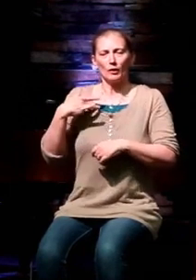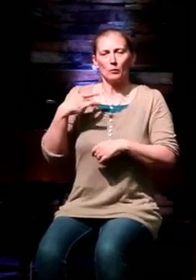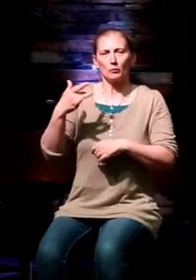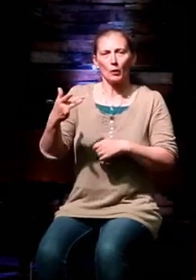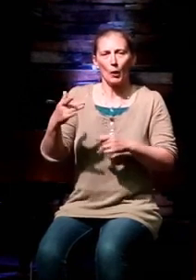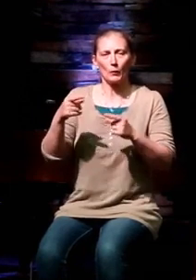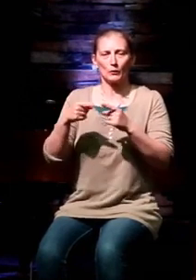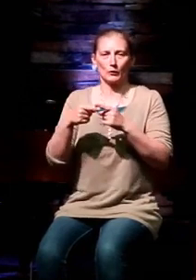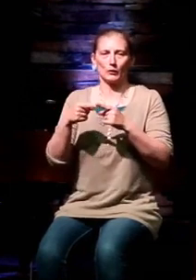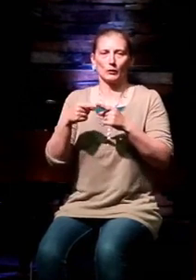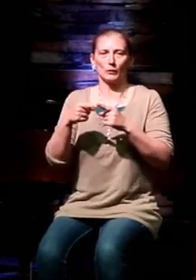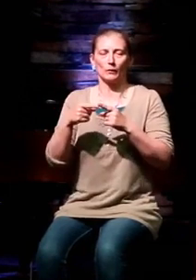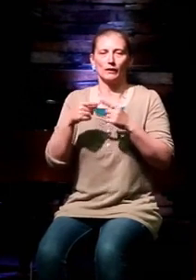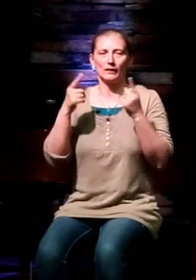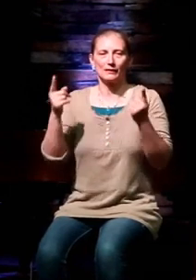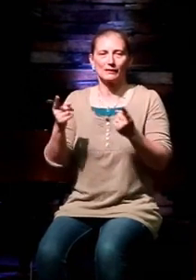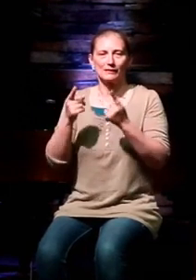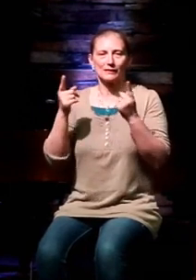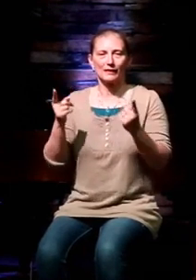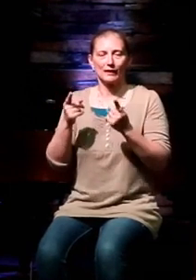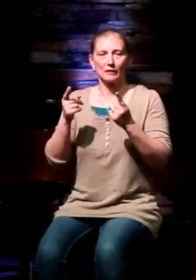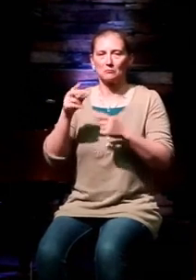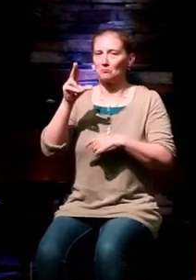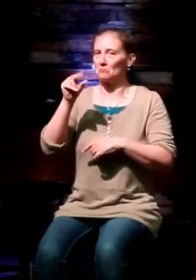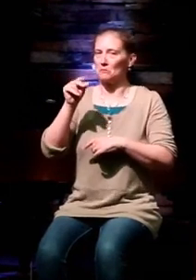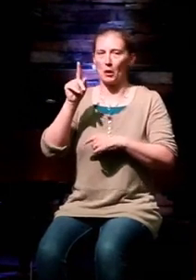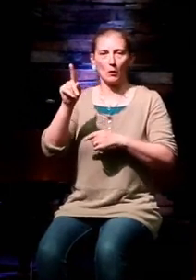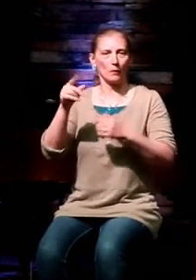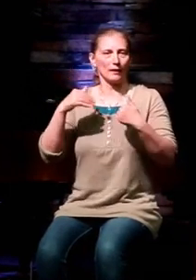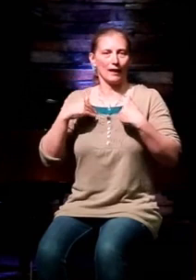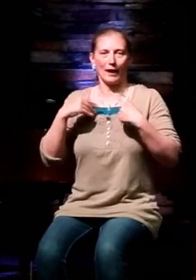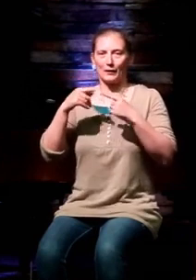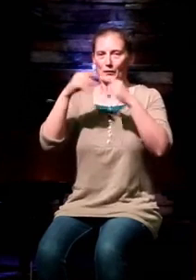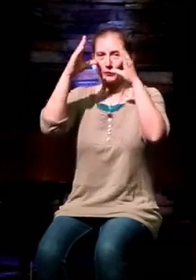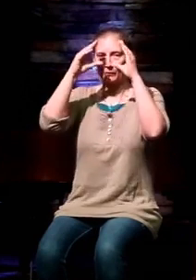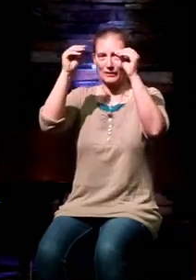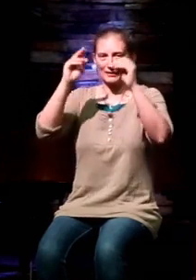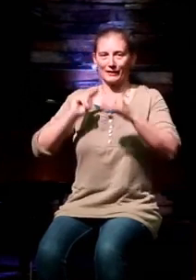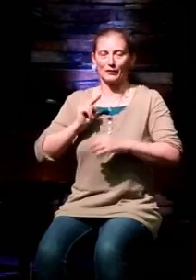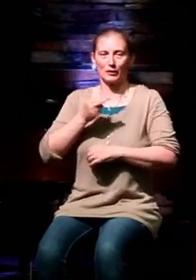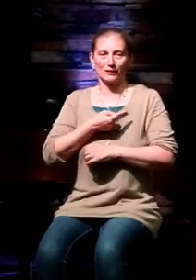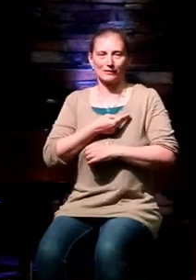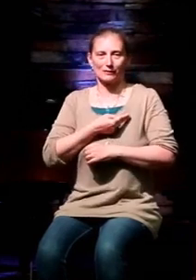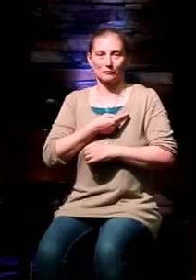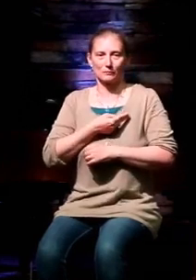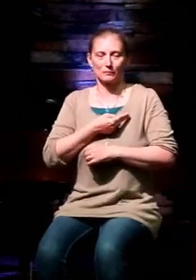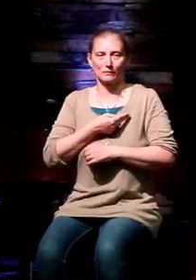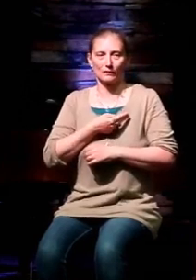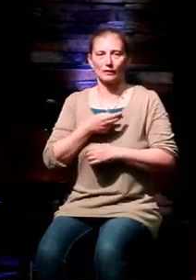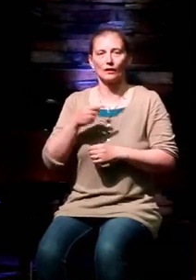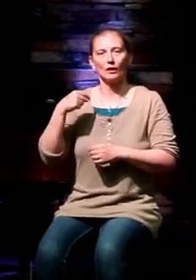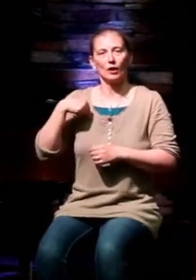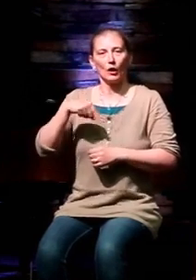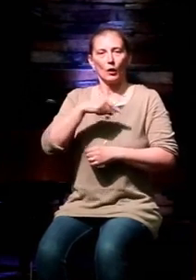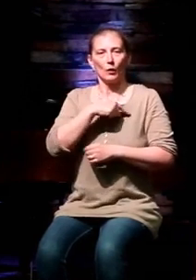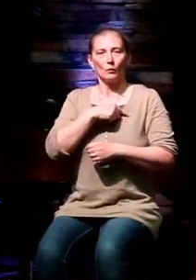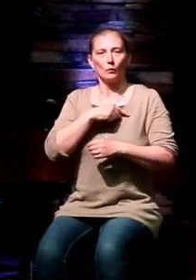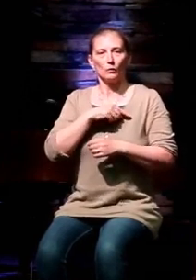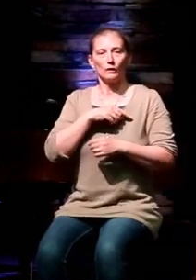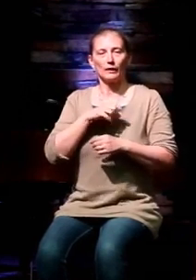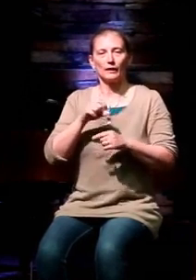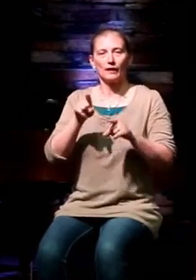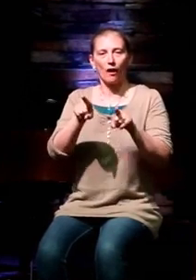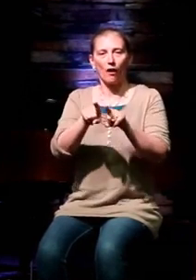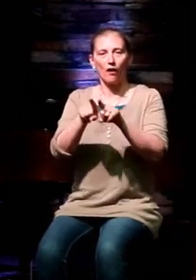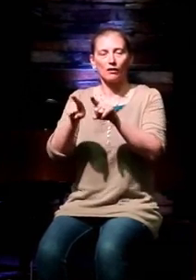teach us ever how to sin. It was just always there. Then we also talked about the Holy Spirit. When Christ comes into